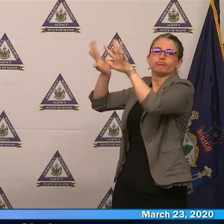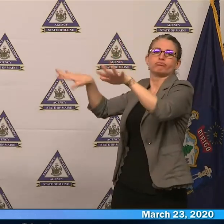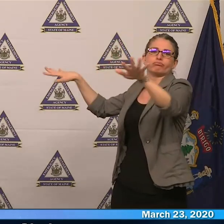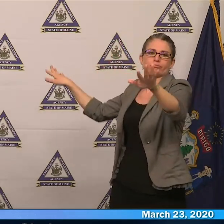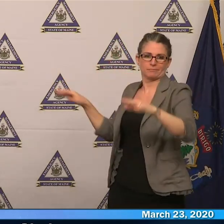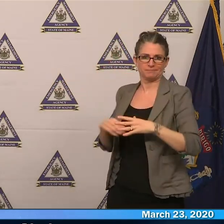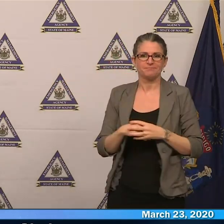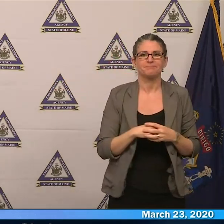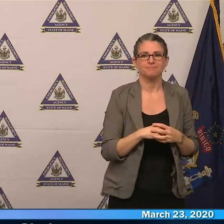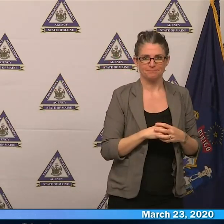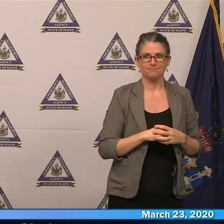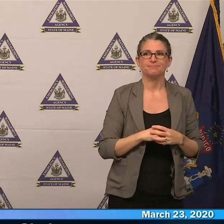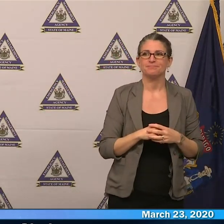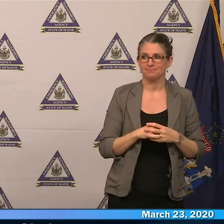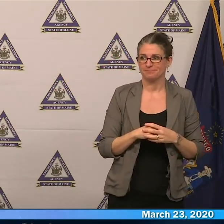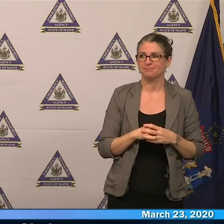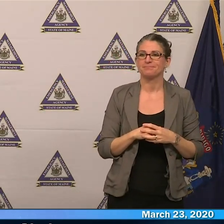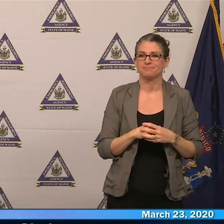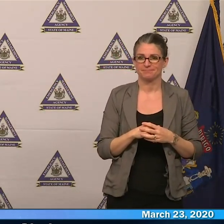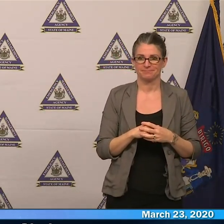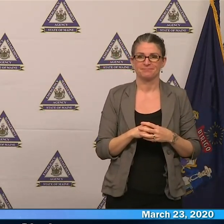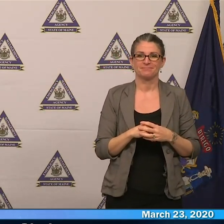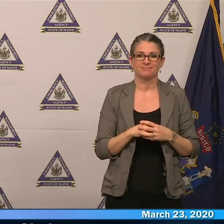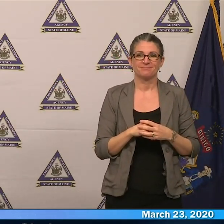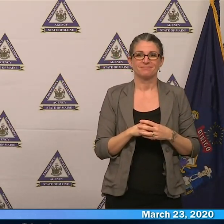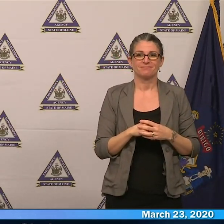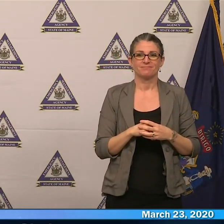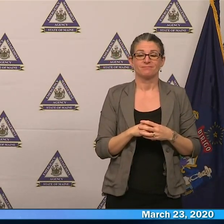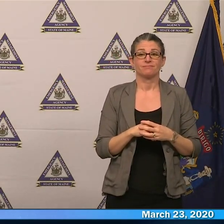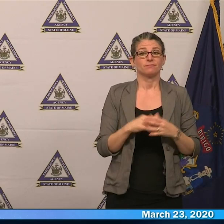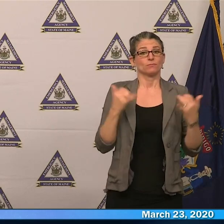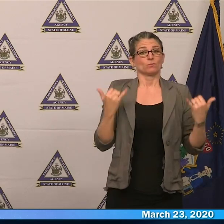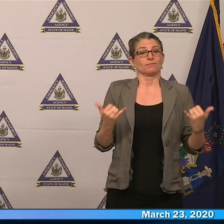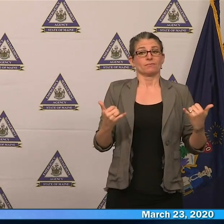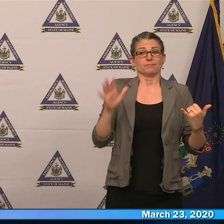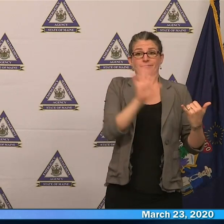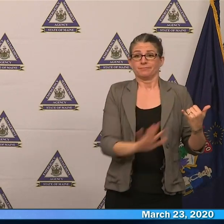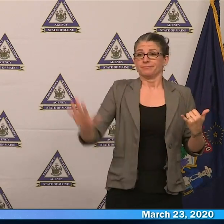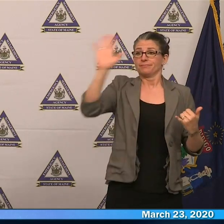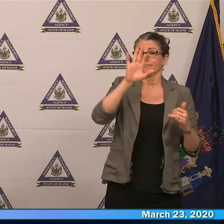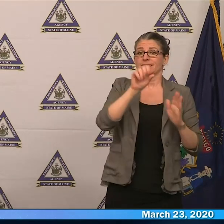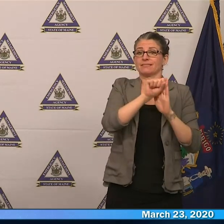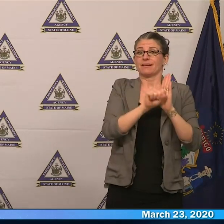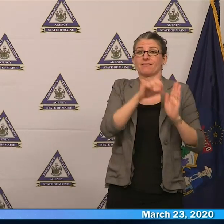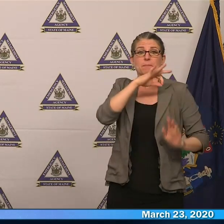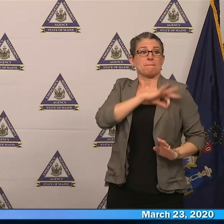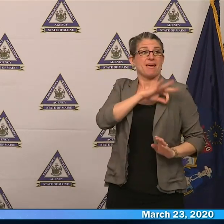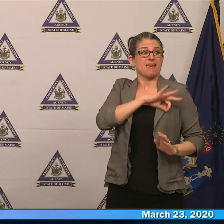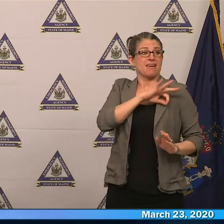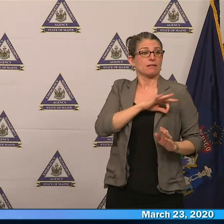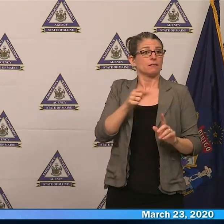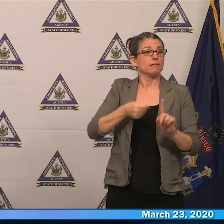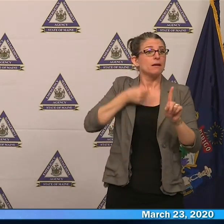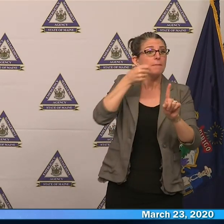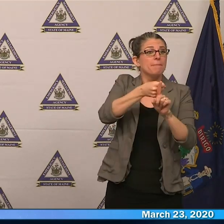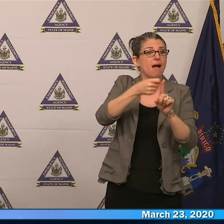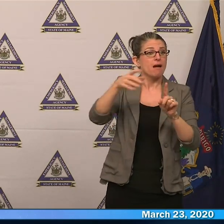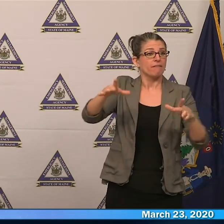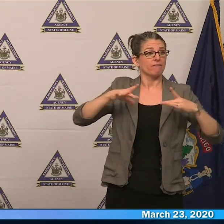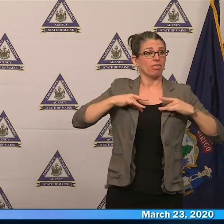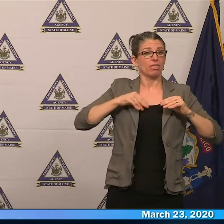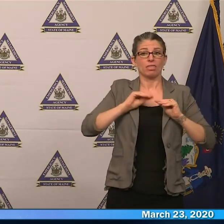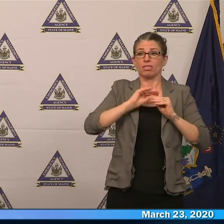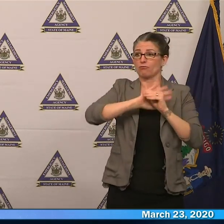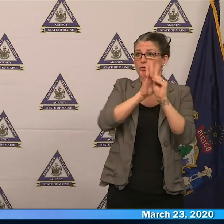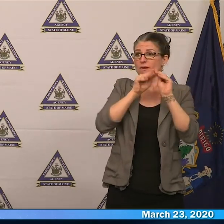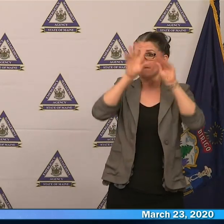In terms of where the state of Maine stands with respect to coronavirus, as of right now, the